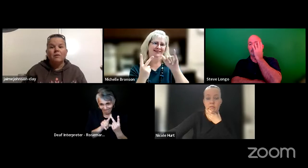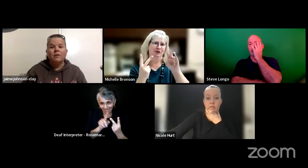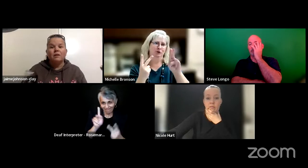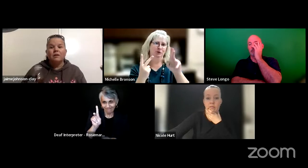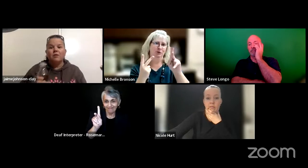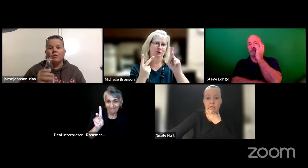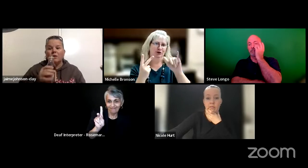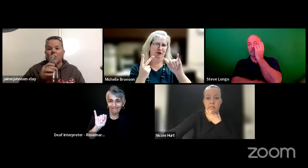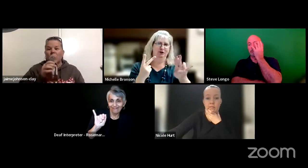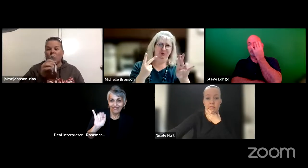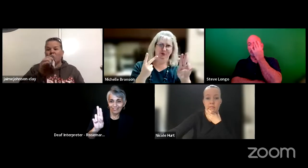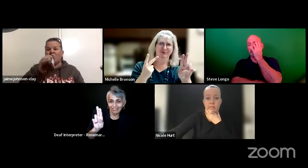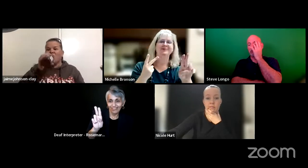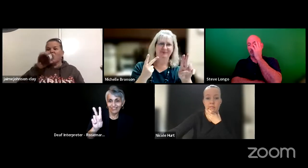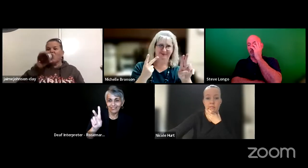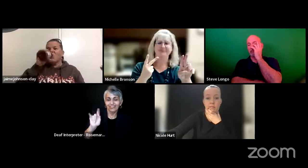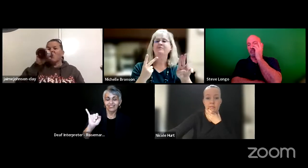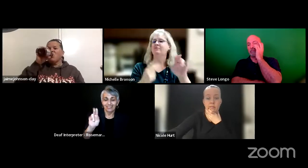picked Kiku.